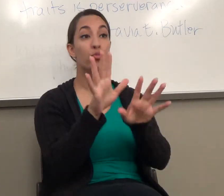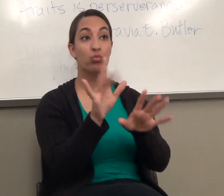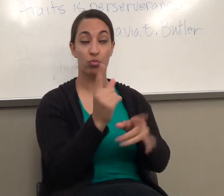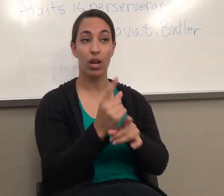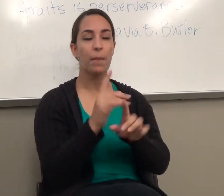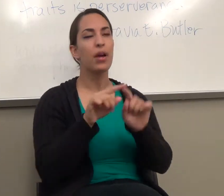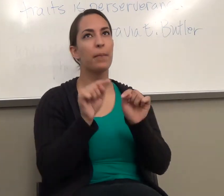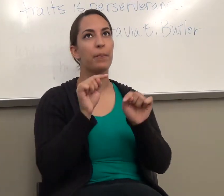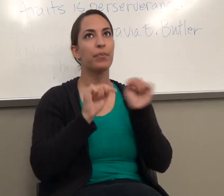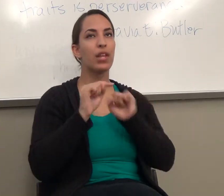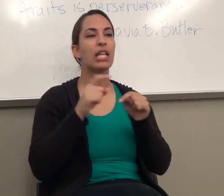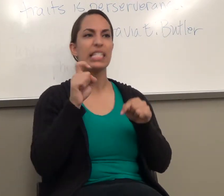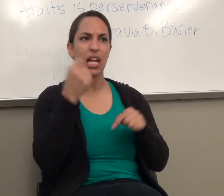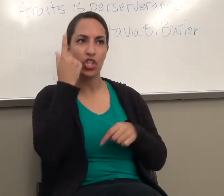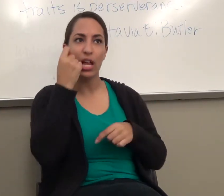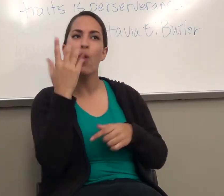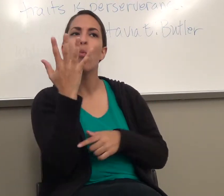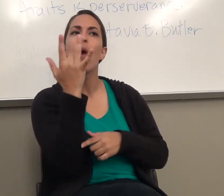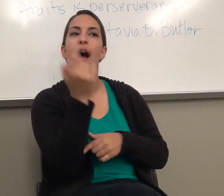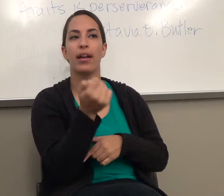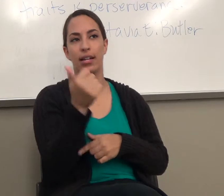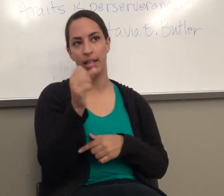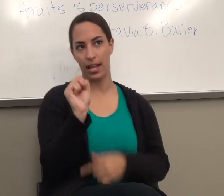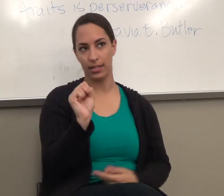me understand why you're getting rid of the S.